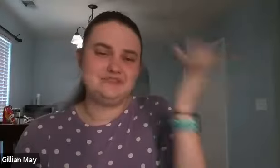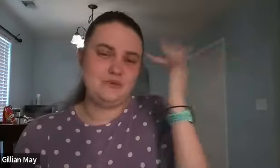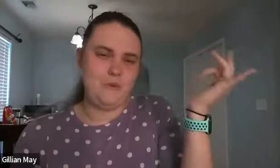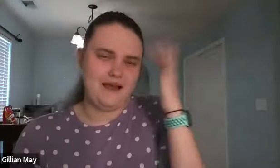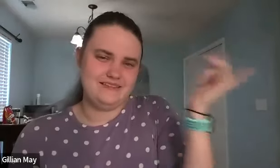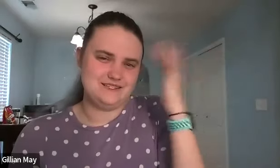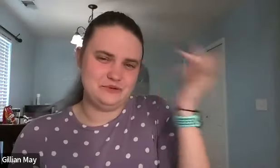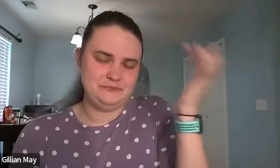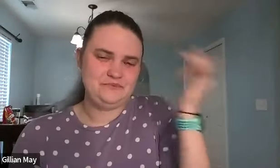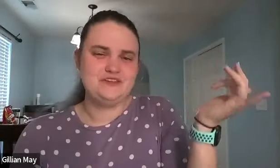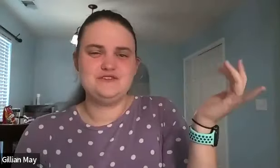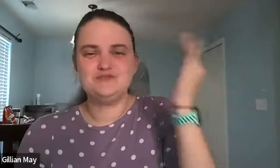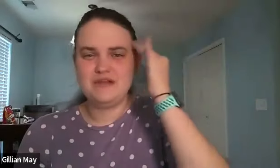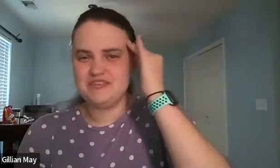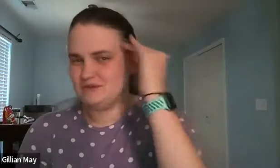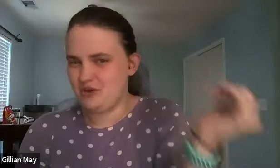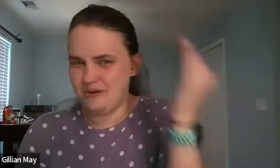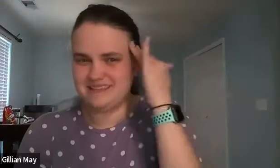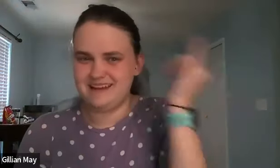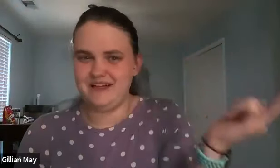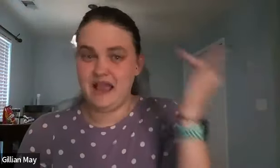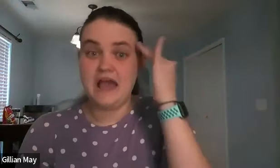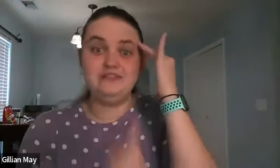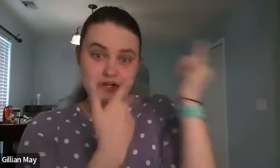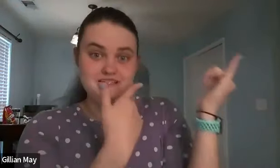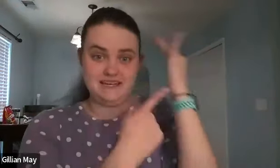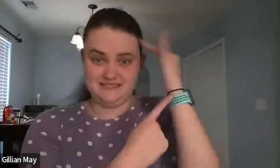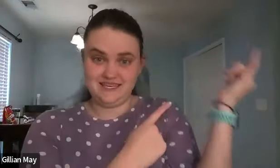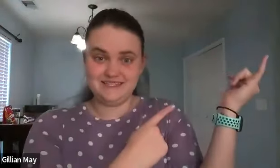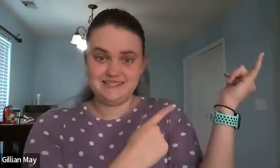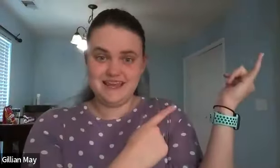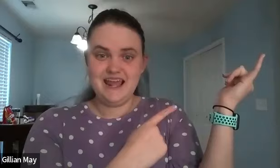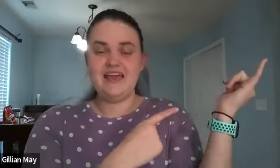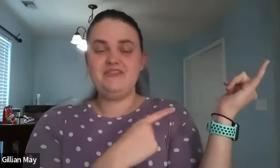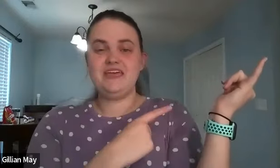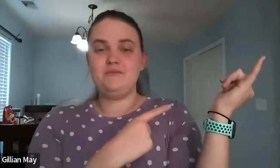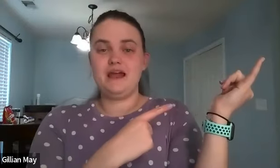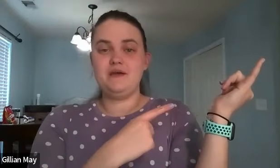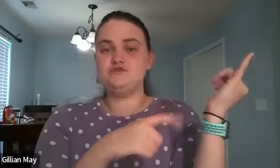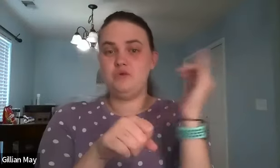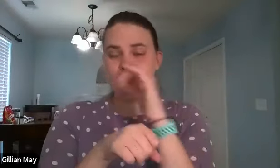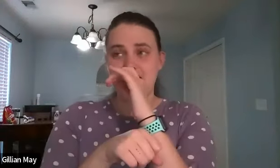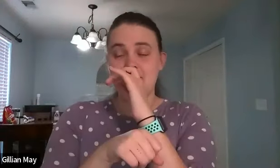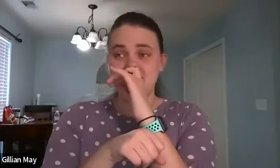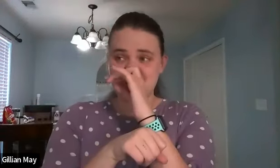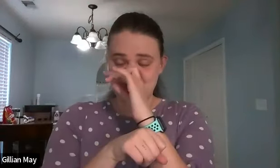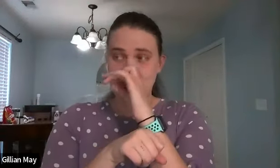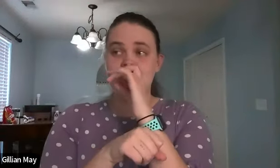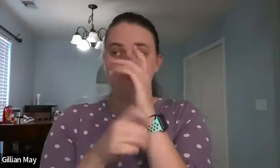the Y, this one. So that's why this one's always kind of like, I learned it as this. And then when I was working at my school and learning